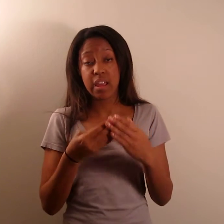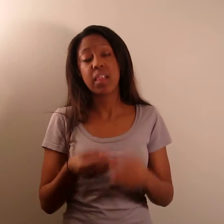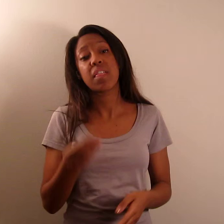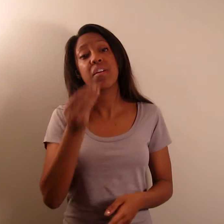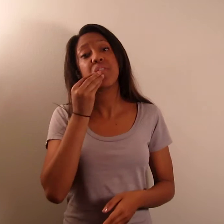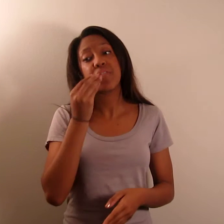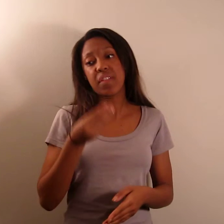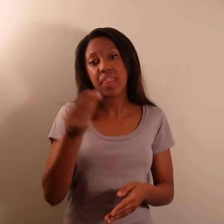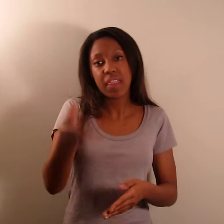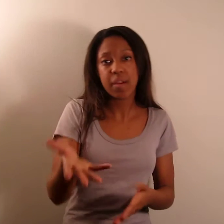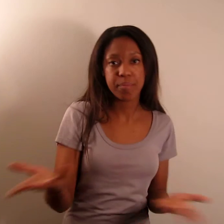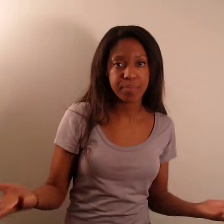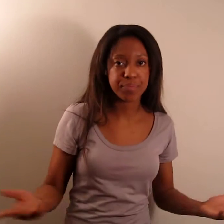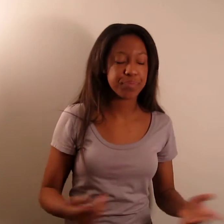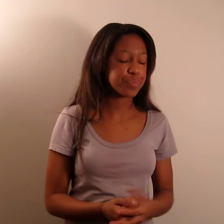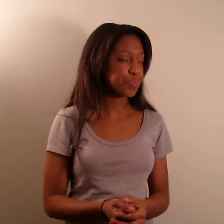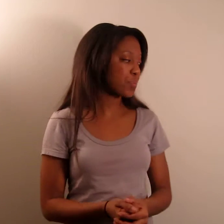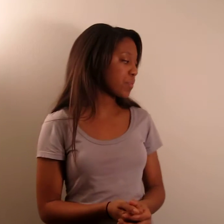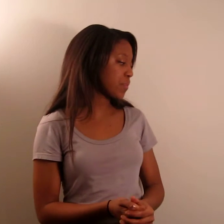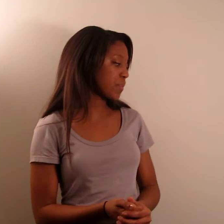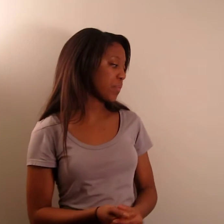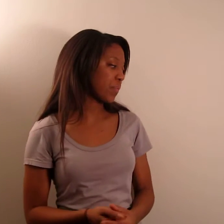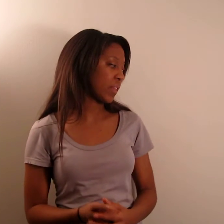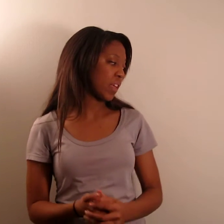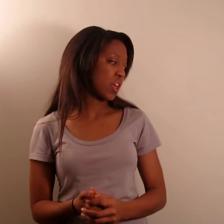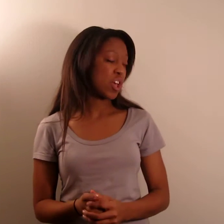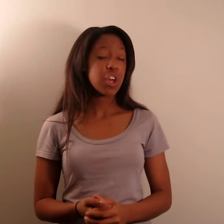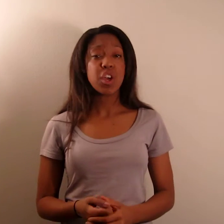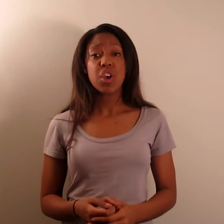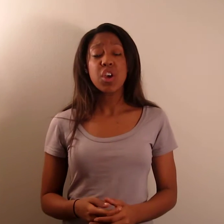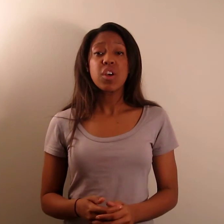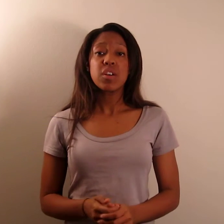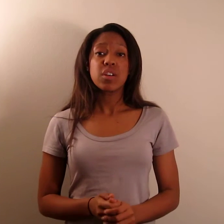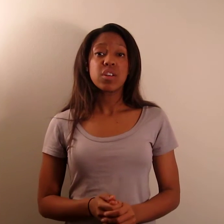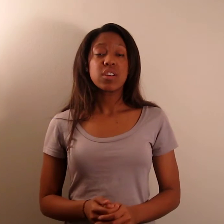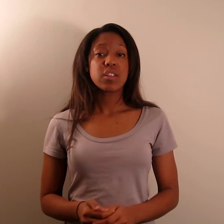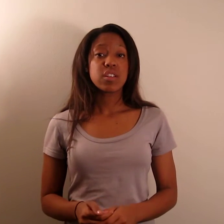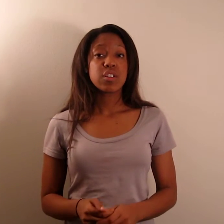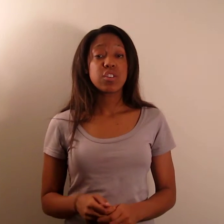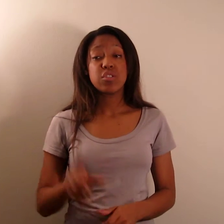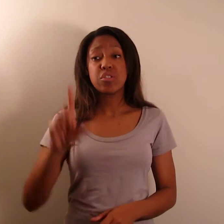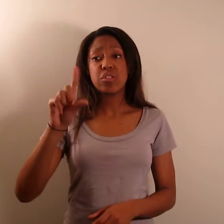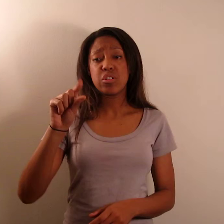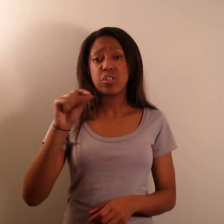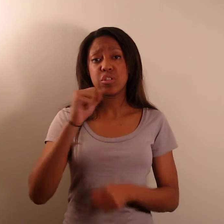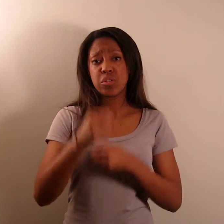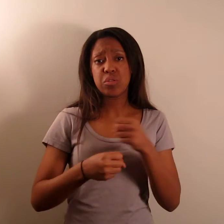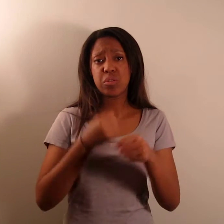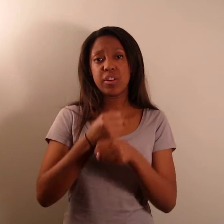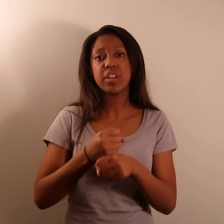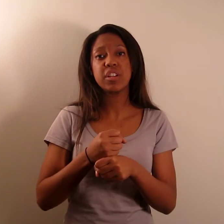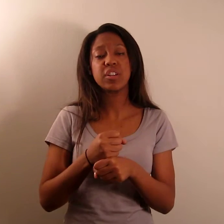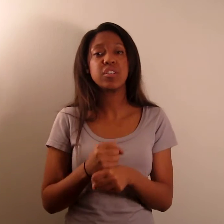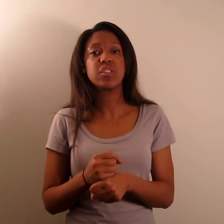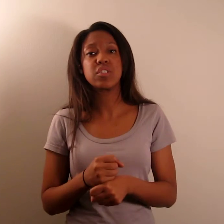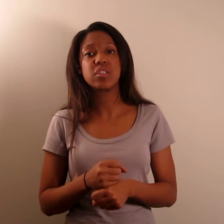Progressive reformers have been shining a light on the growing inequalities in America for 20 years. The crushing poverty, cramped